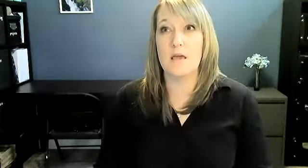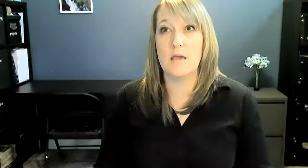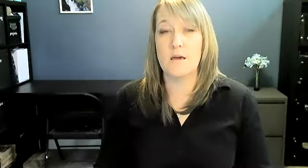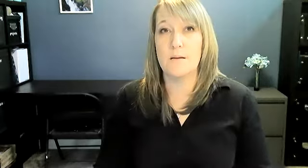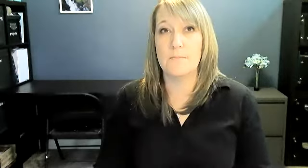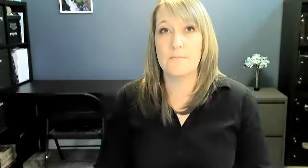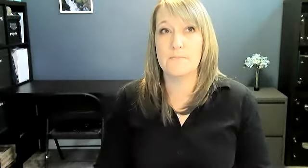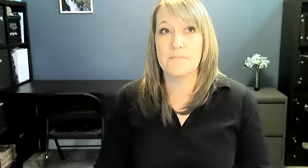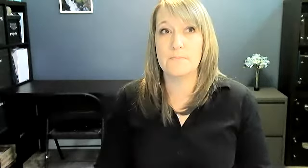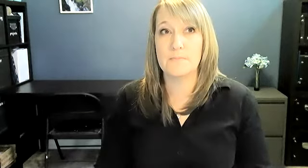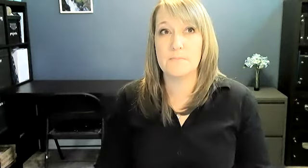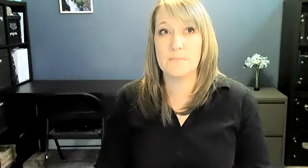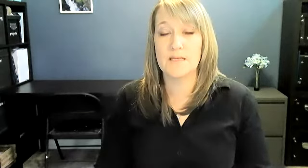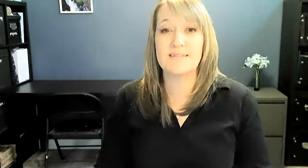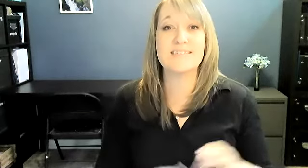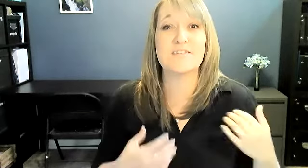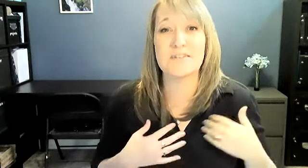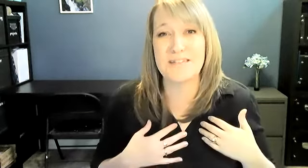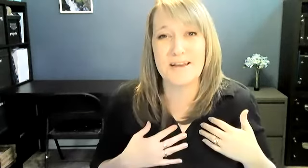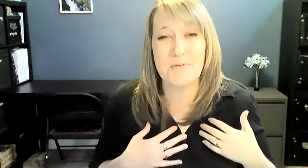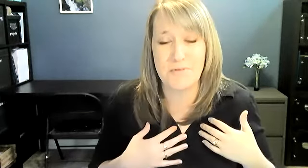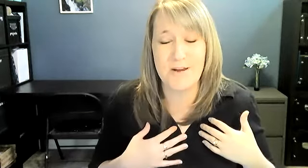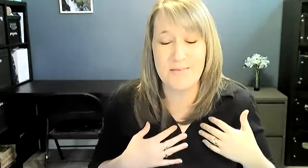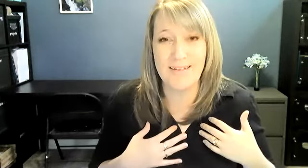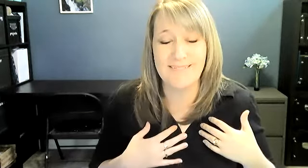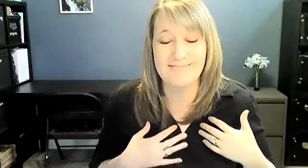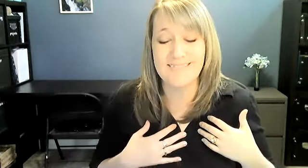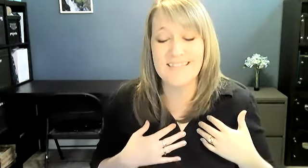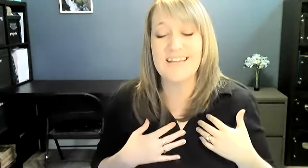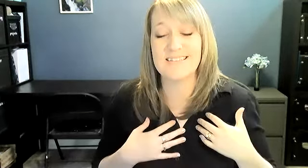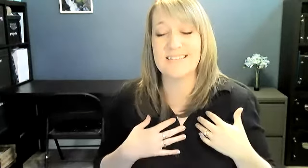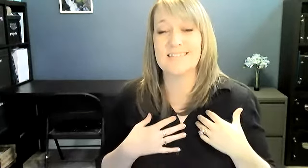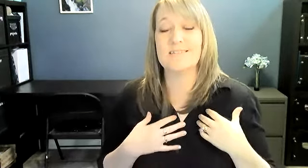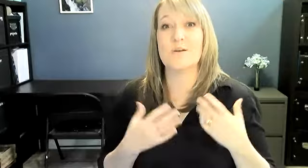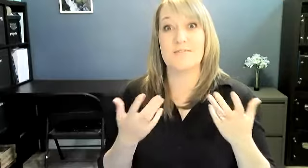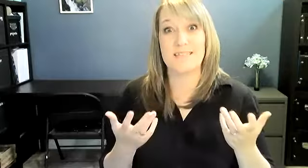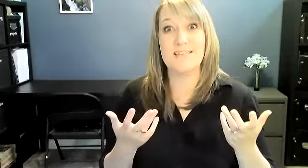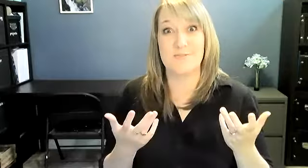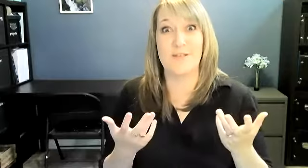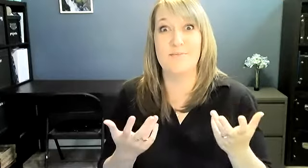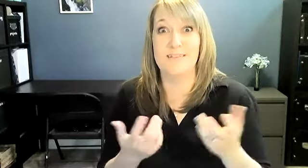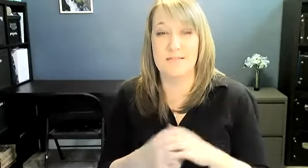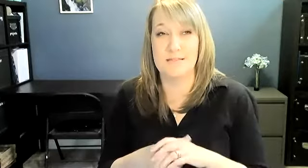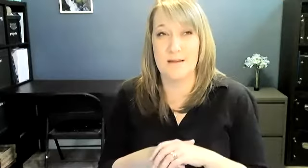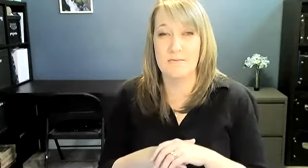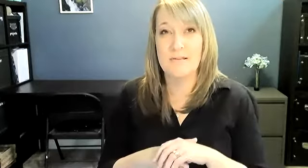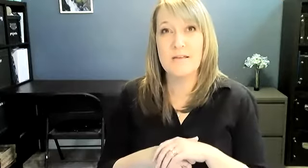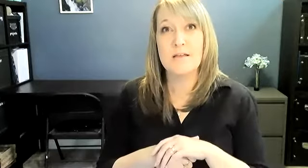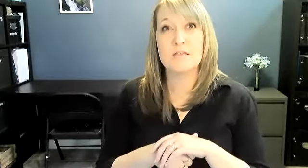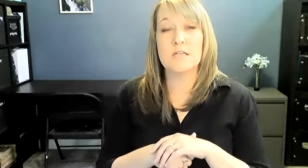a, because I started signing before email. Yes, I did. So I've seen the development of this sign.